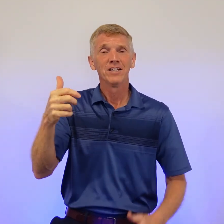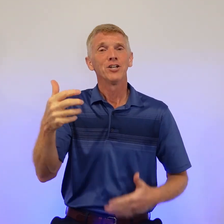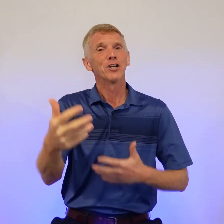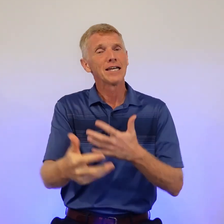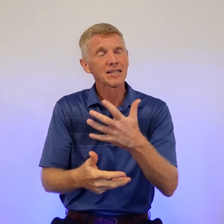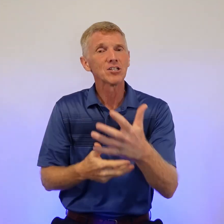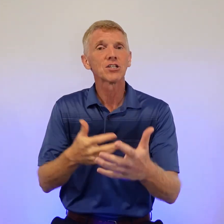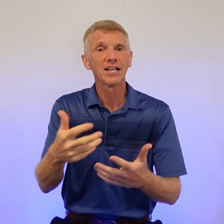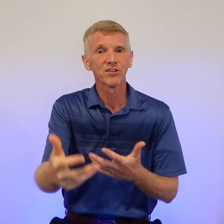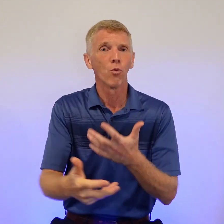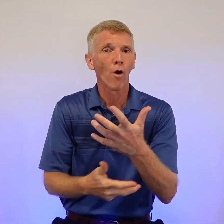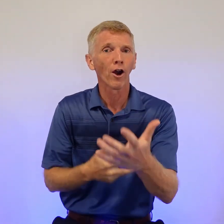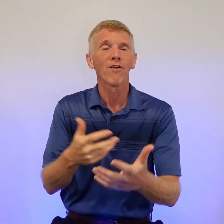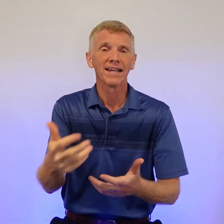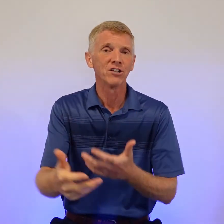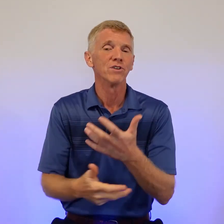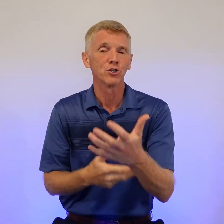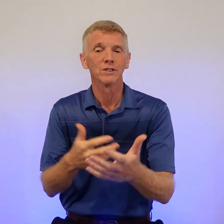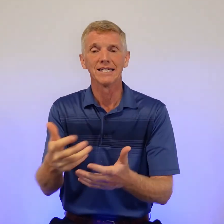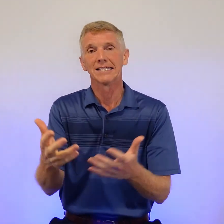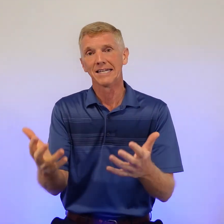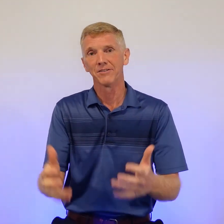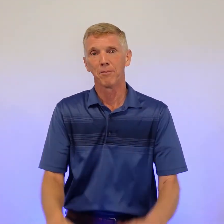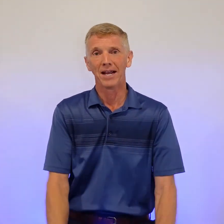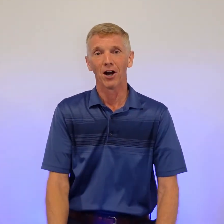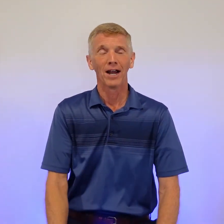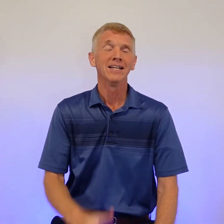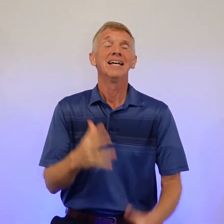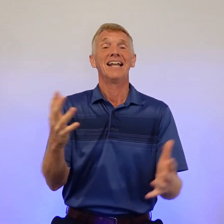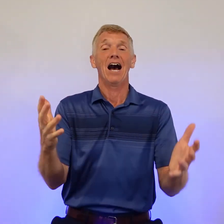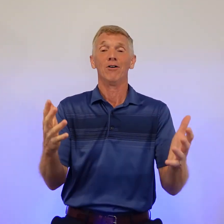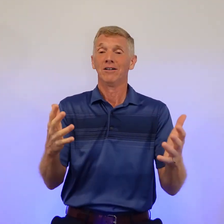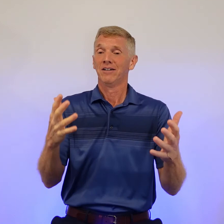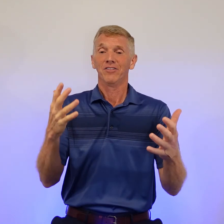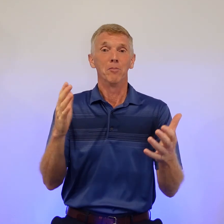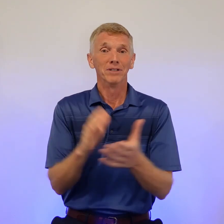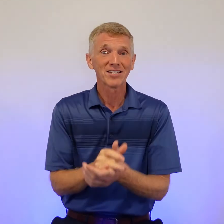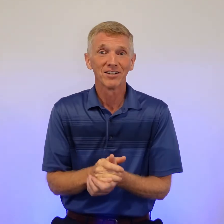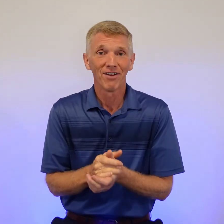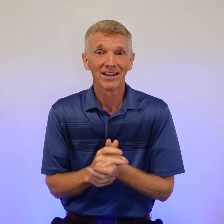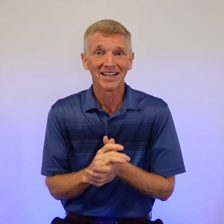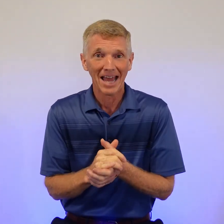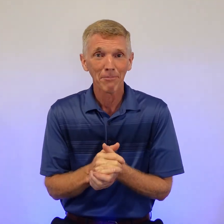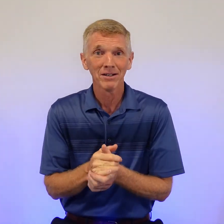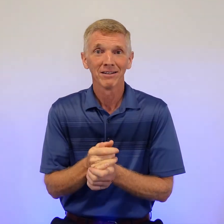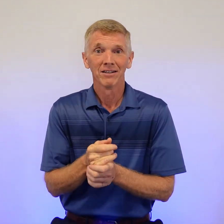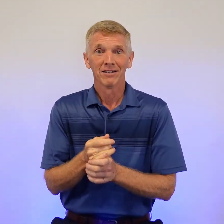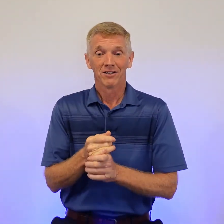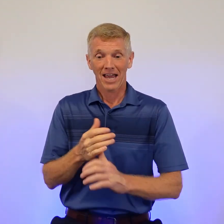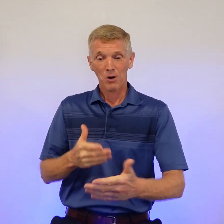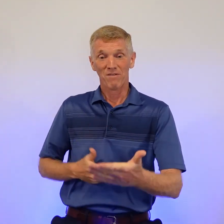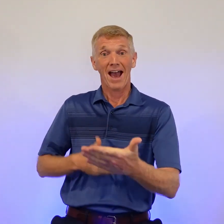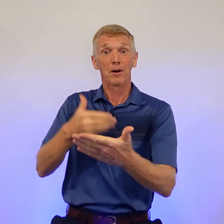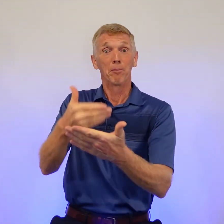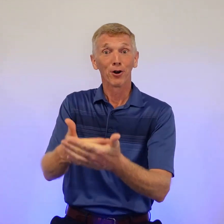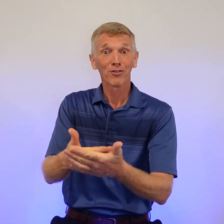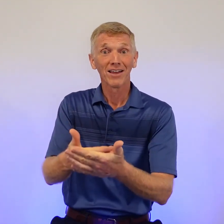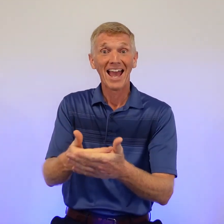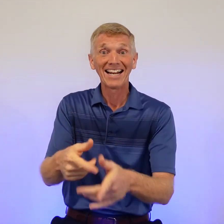You're getting a sense of where that individual is in the pain. All right, now, the blessed event has happened. Okay, we've had a birth, and it's